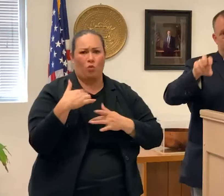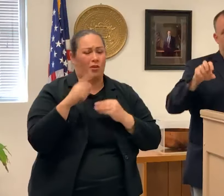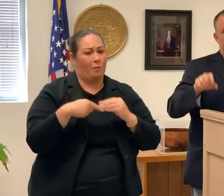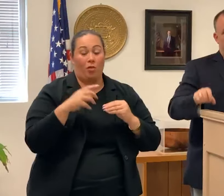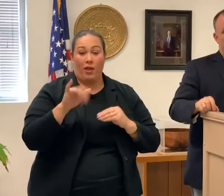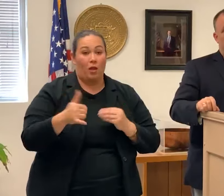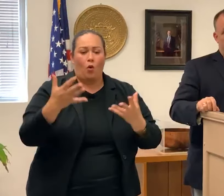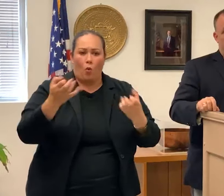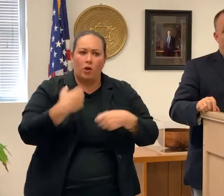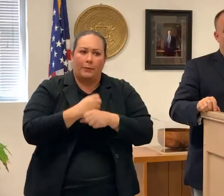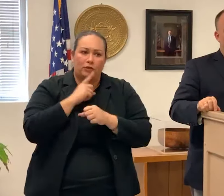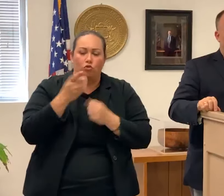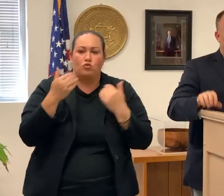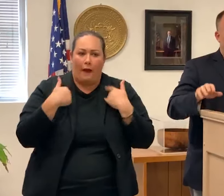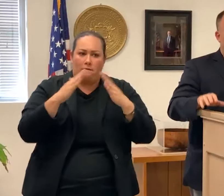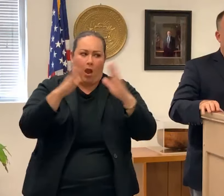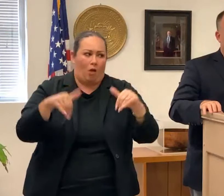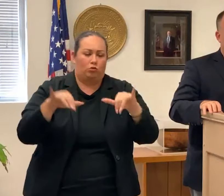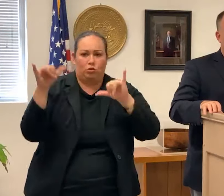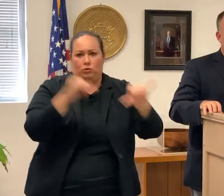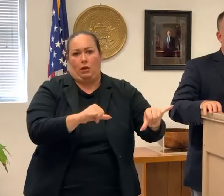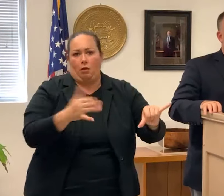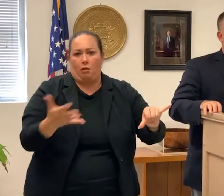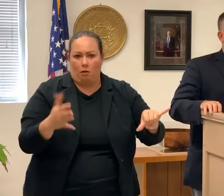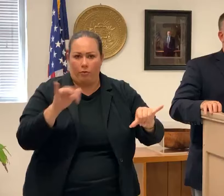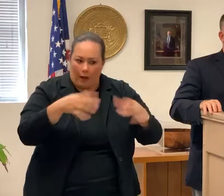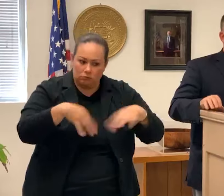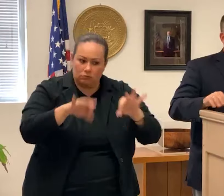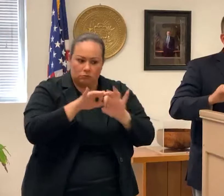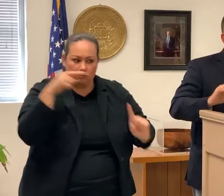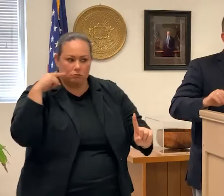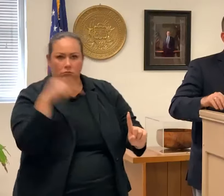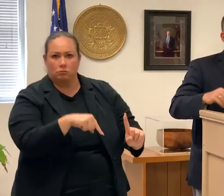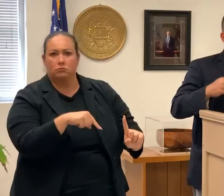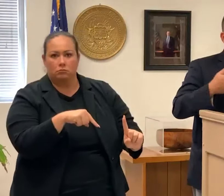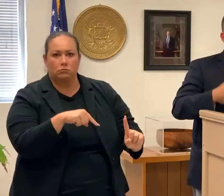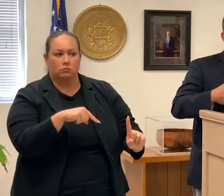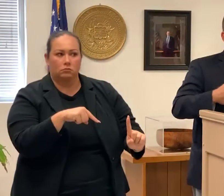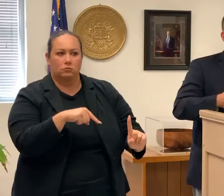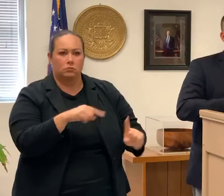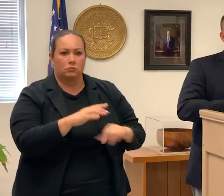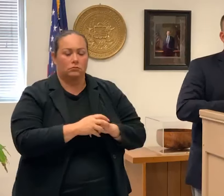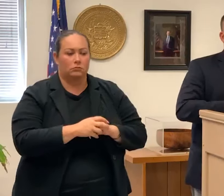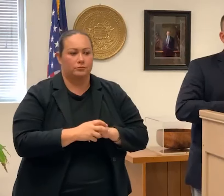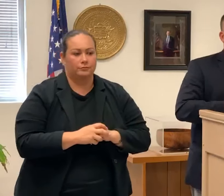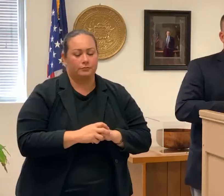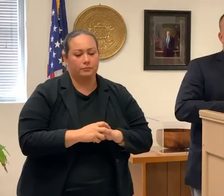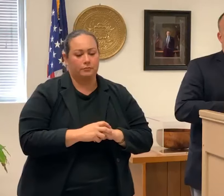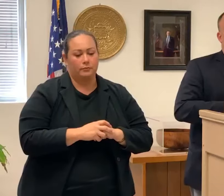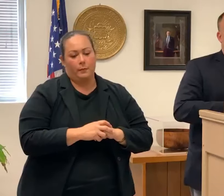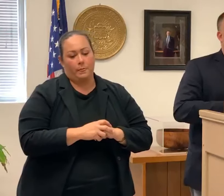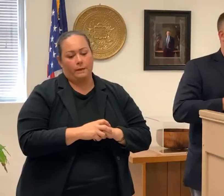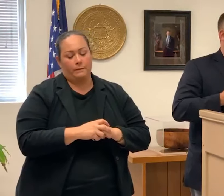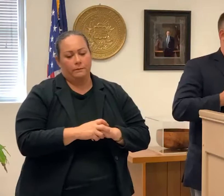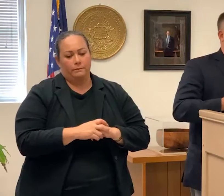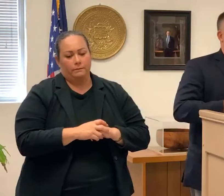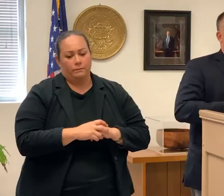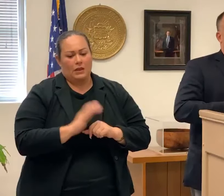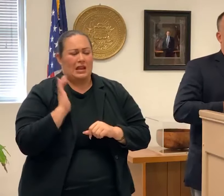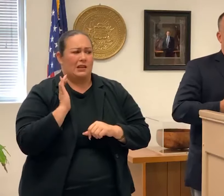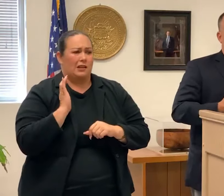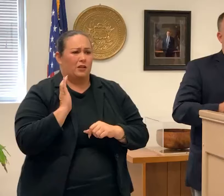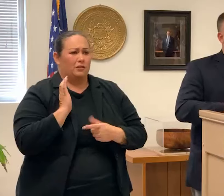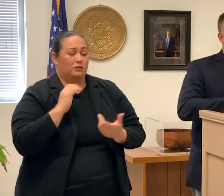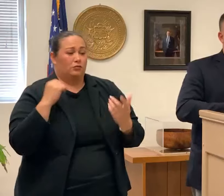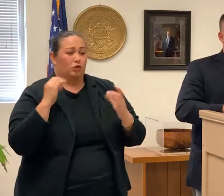in other places for them to be taken care of. At the end of the day, the conversations behind the scenes were more like,